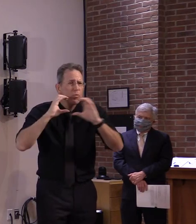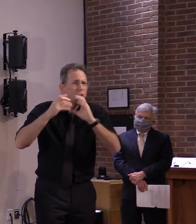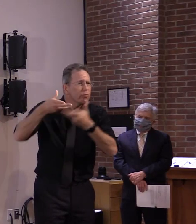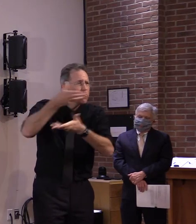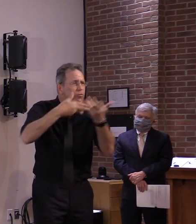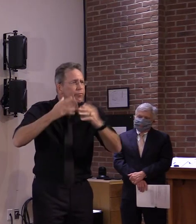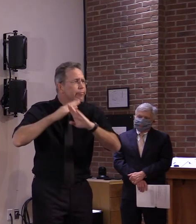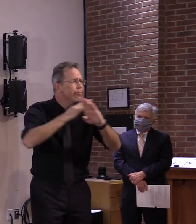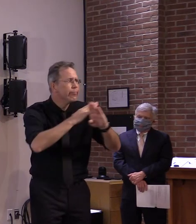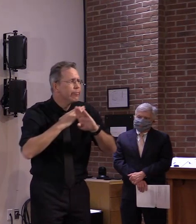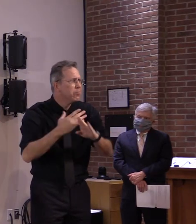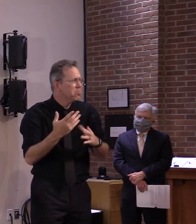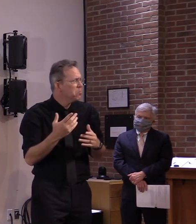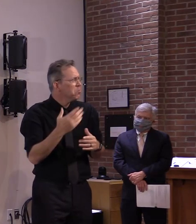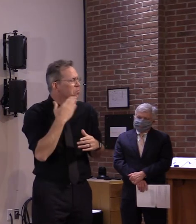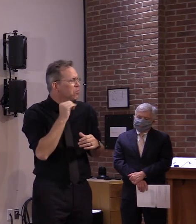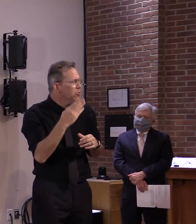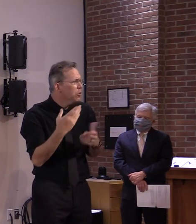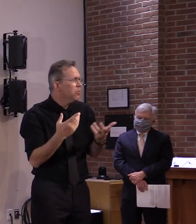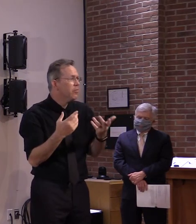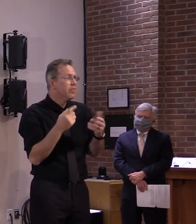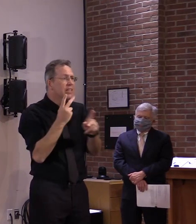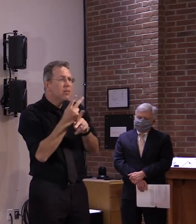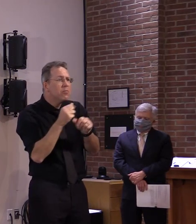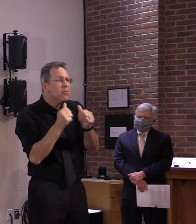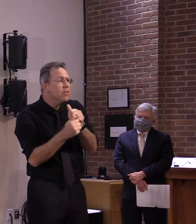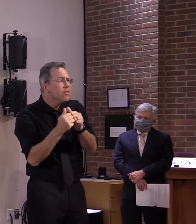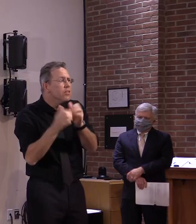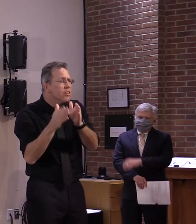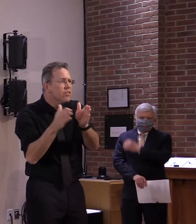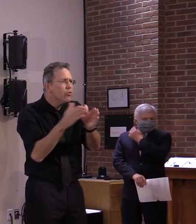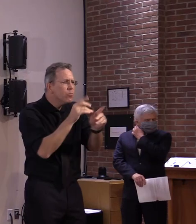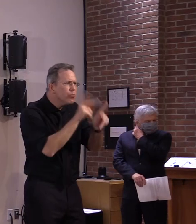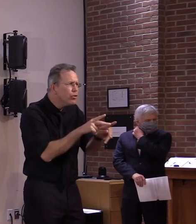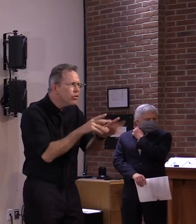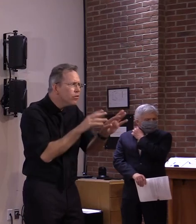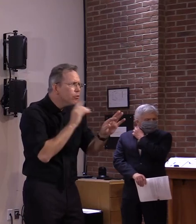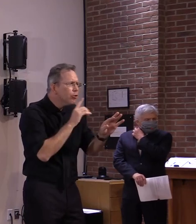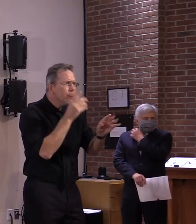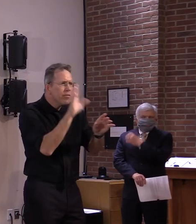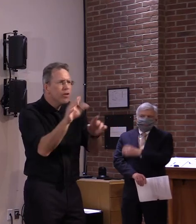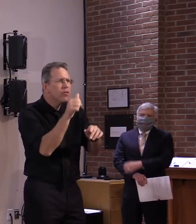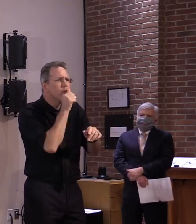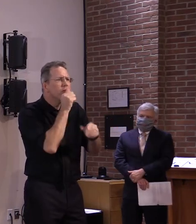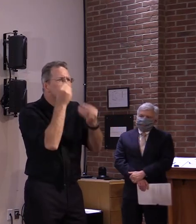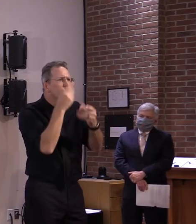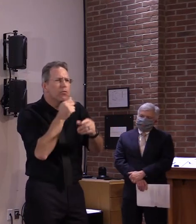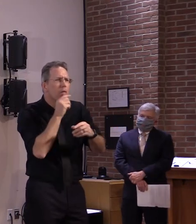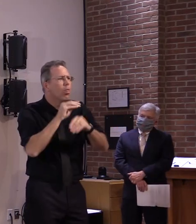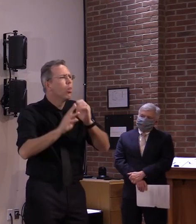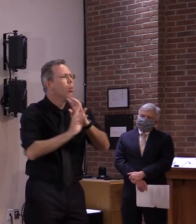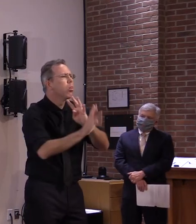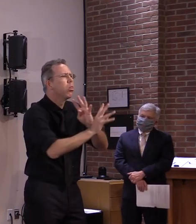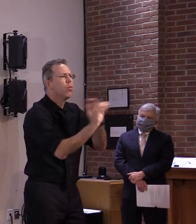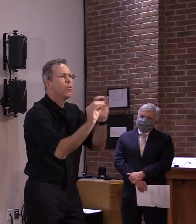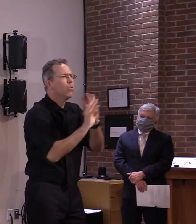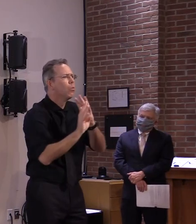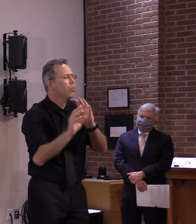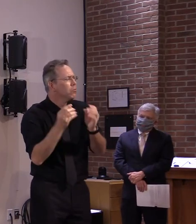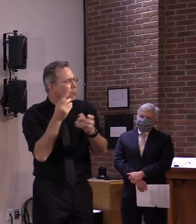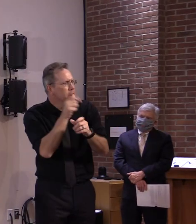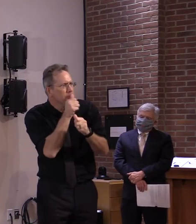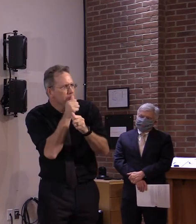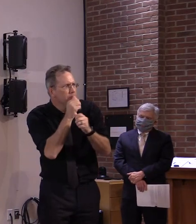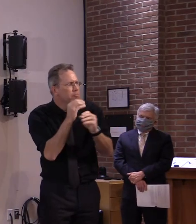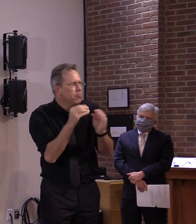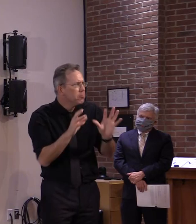kept all the individual cases, I believe, protected, identities and so forth. So I think